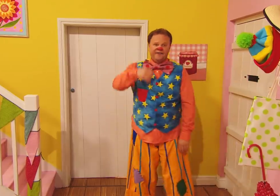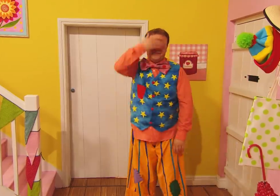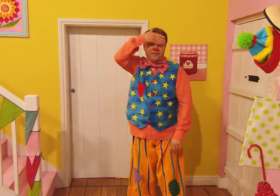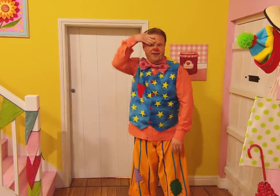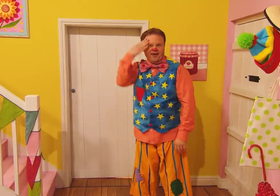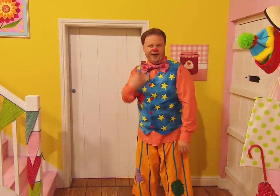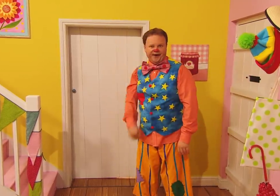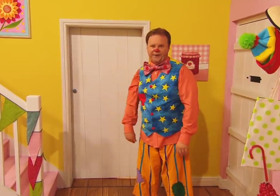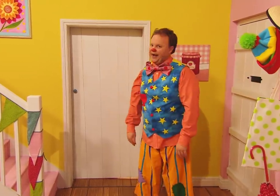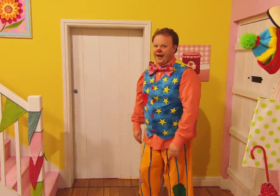Phew.